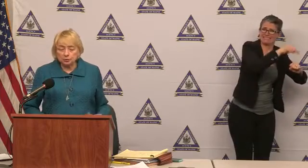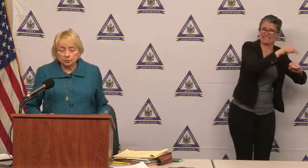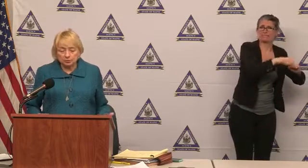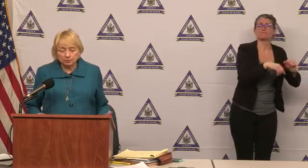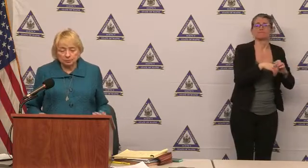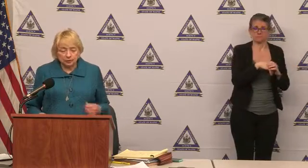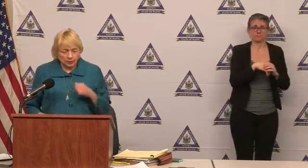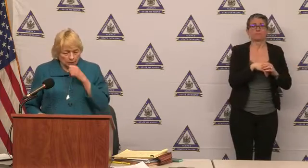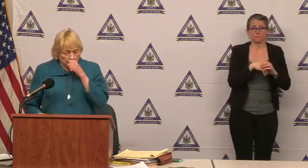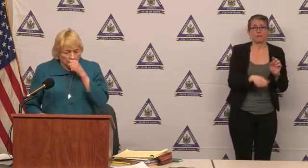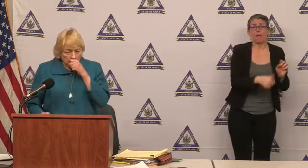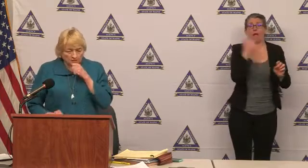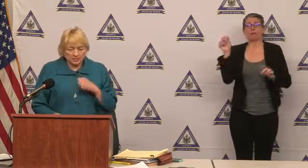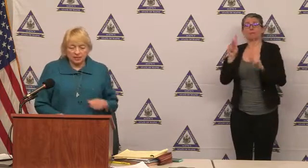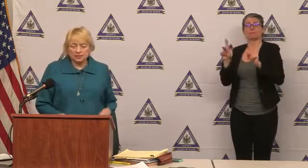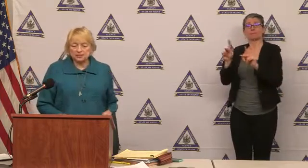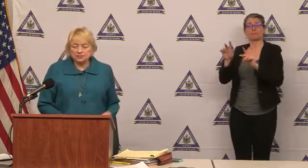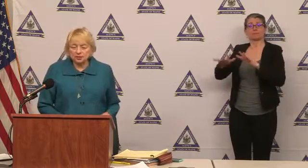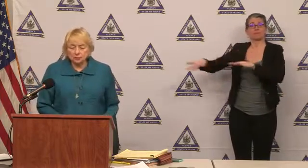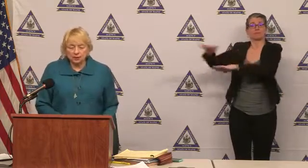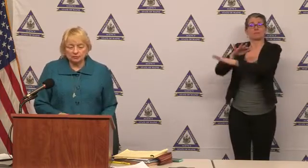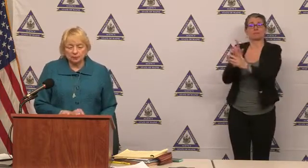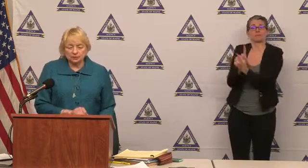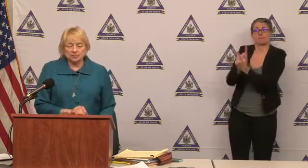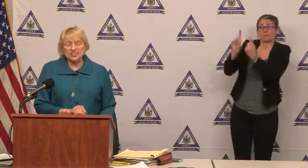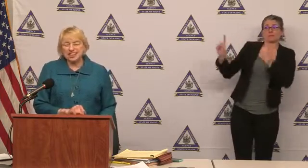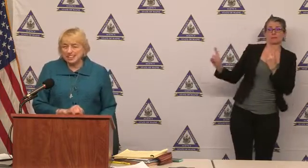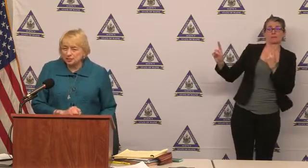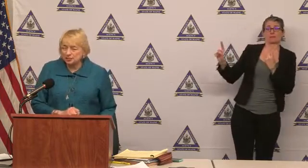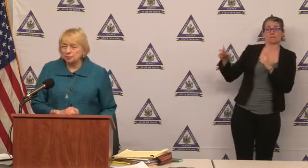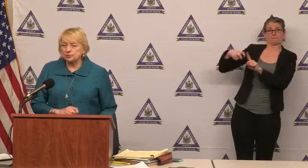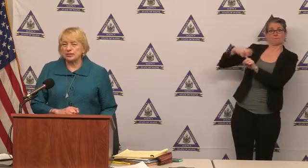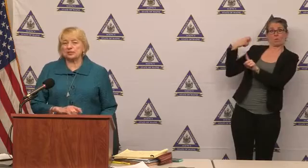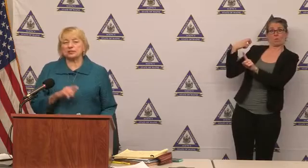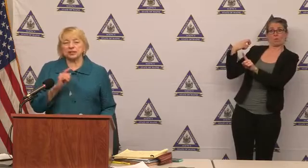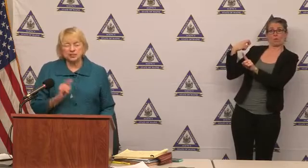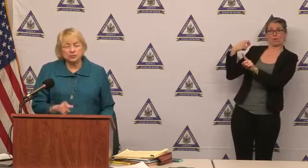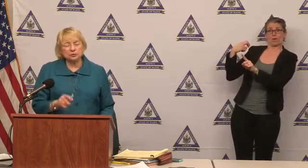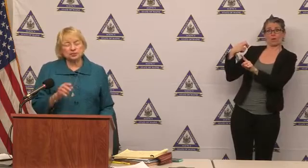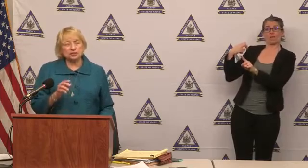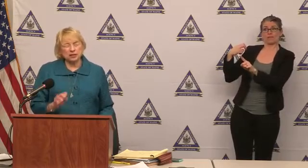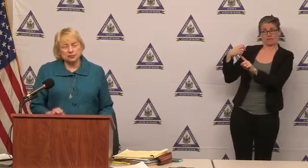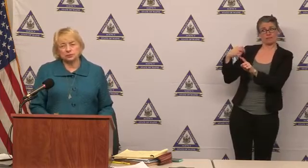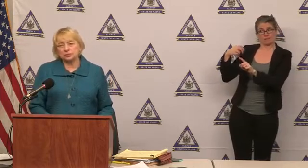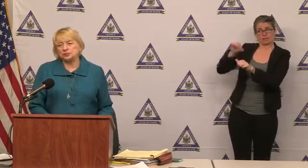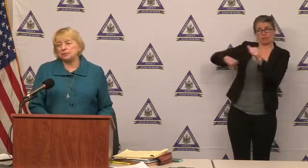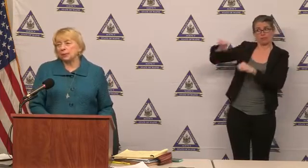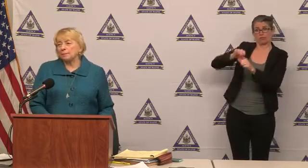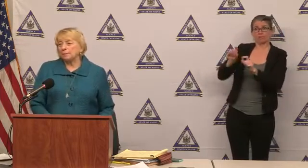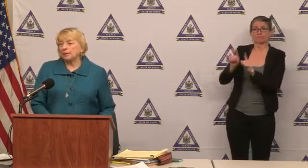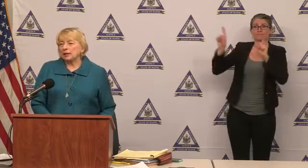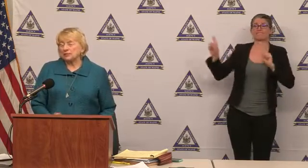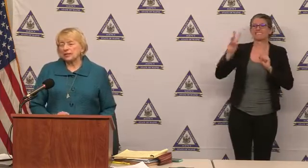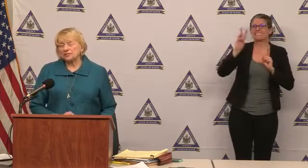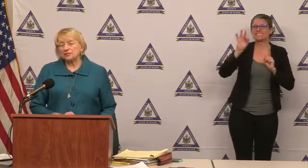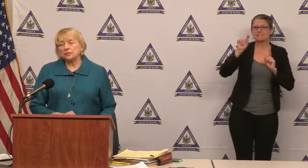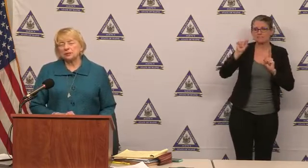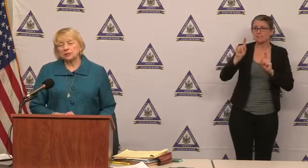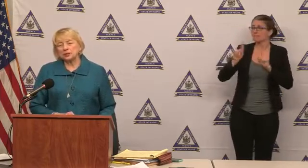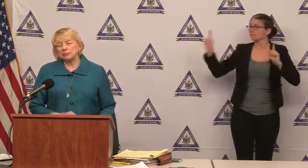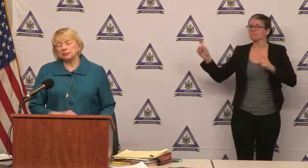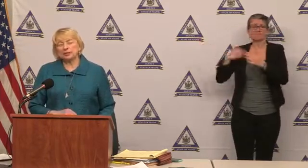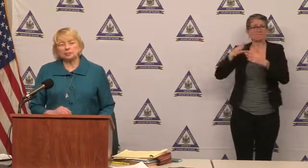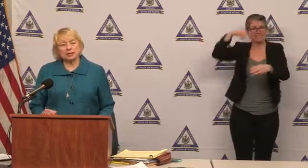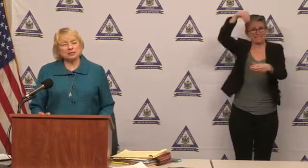from groups and standing 6 feet apart from others in any circumstance, indoors or outdoors. I was asked this